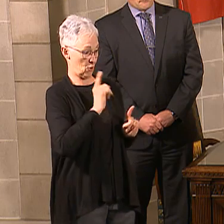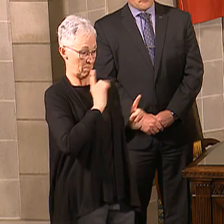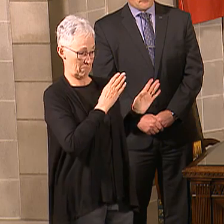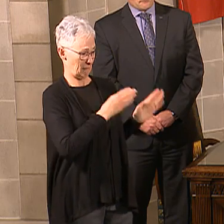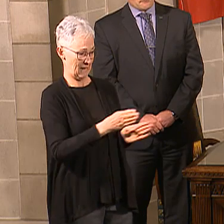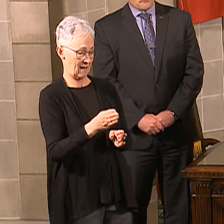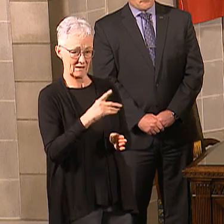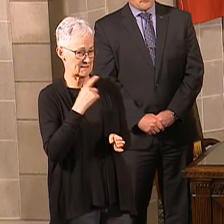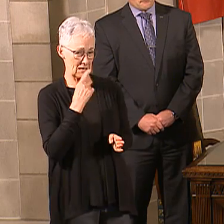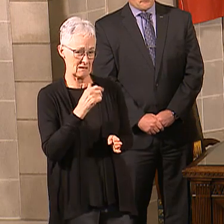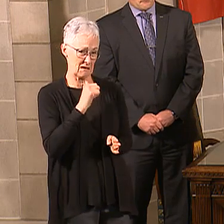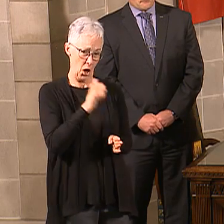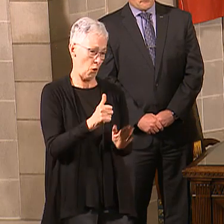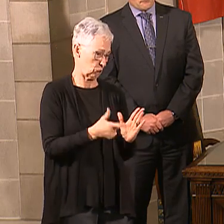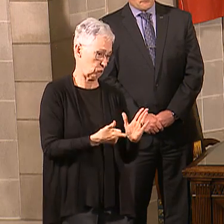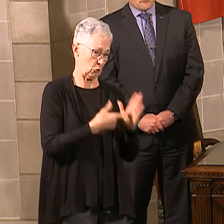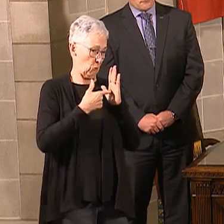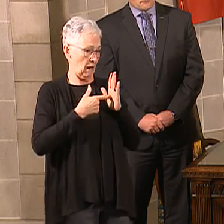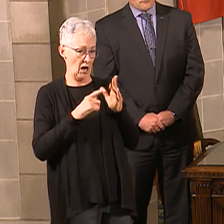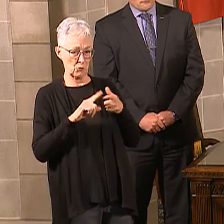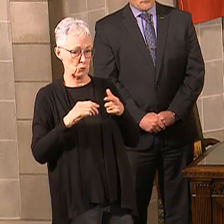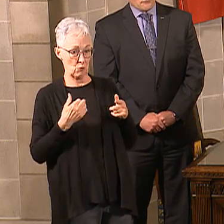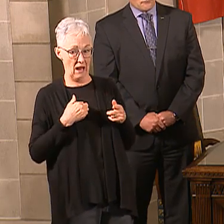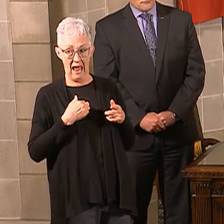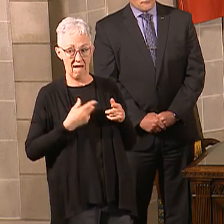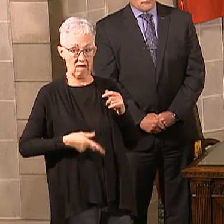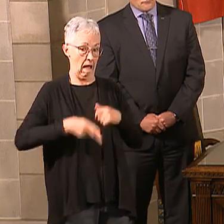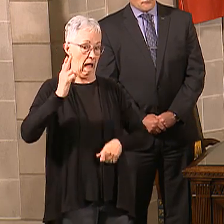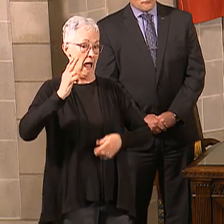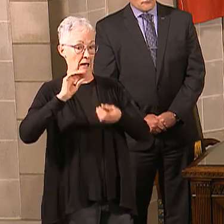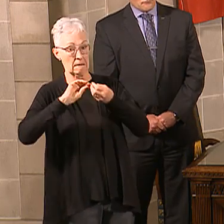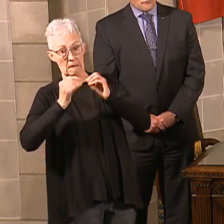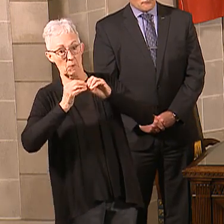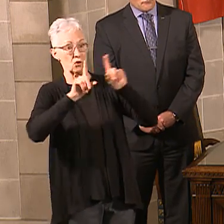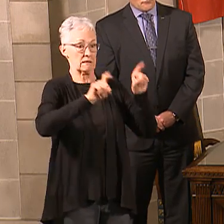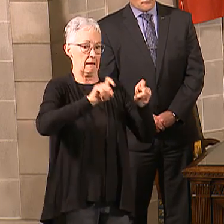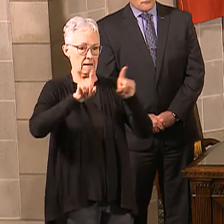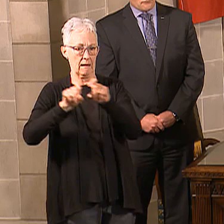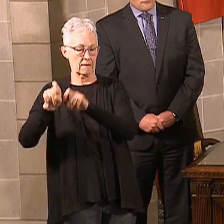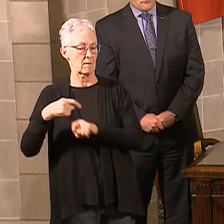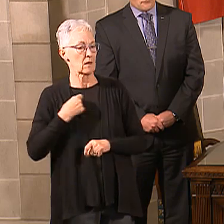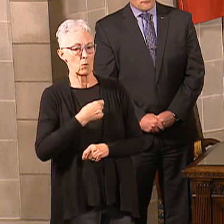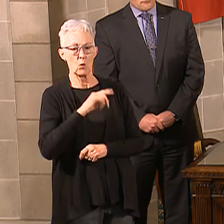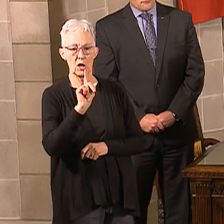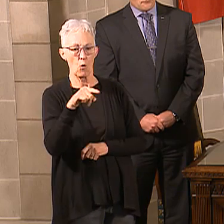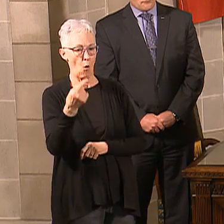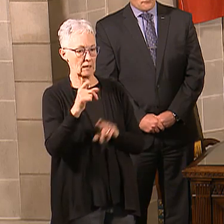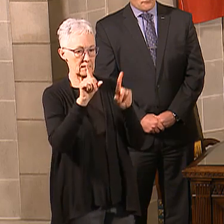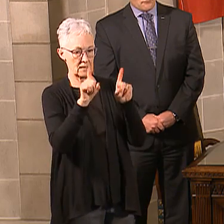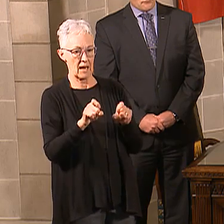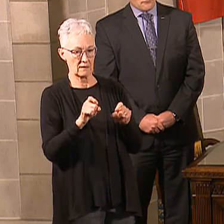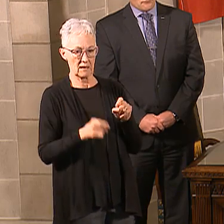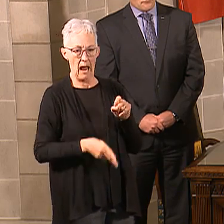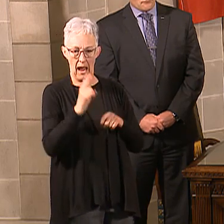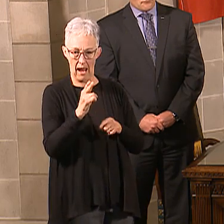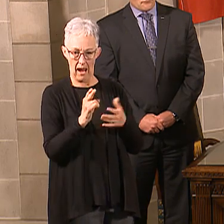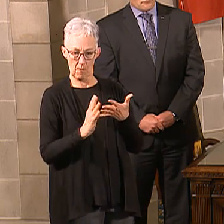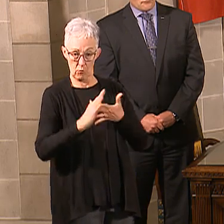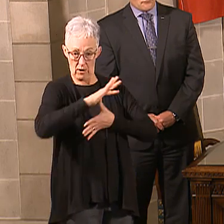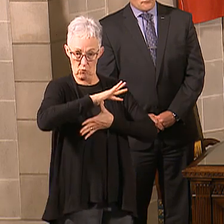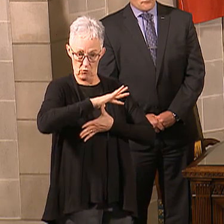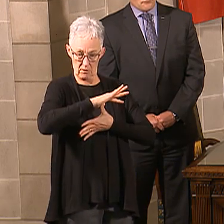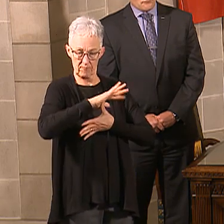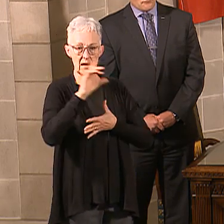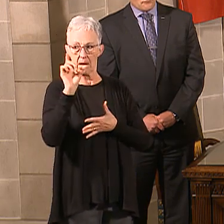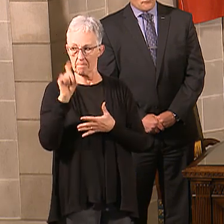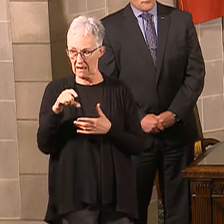want to highlight that we are testing what we think are going to be the highest priority cases, right? So first of all, you have to be screened by your healthcare provider. You can't